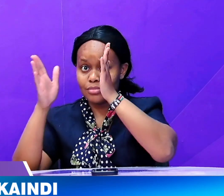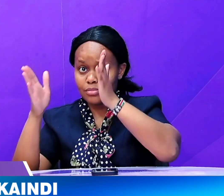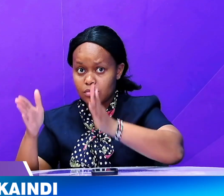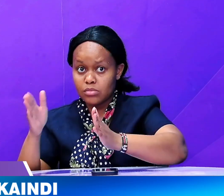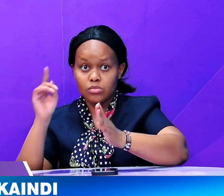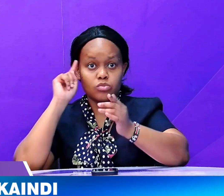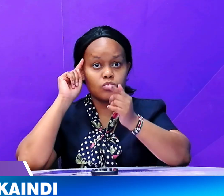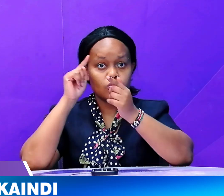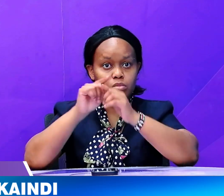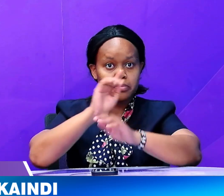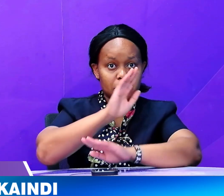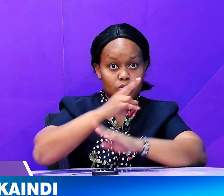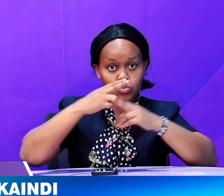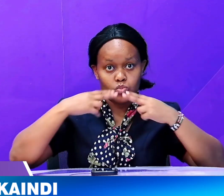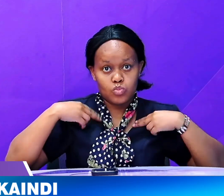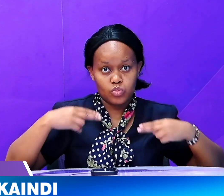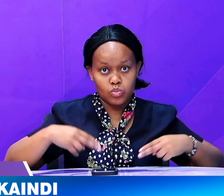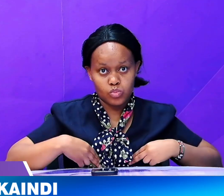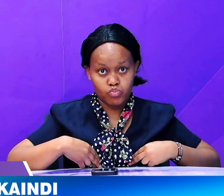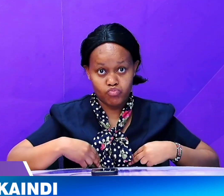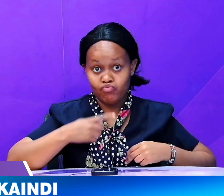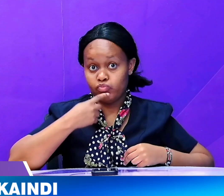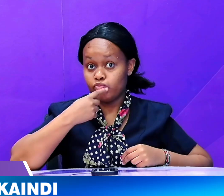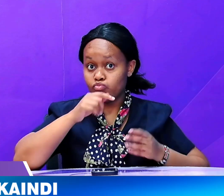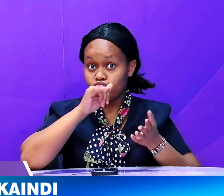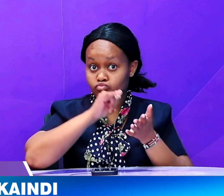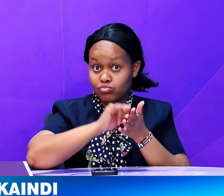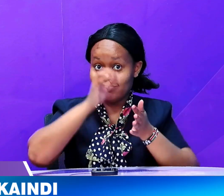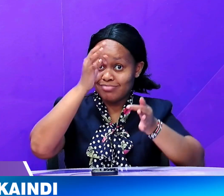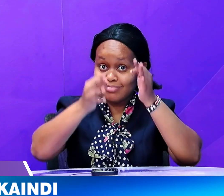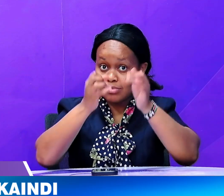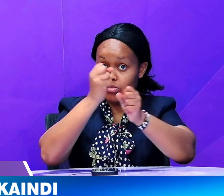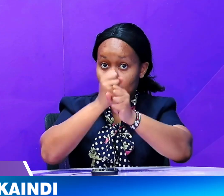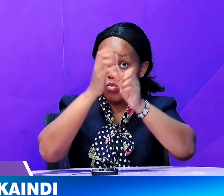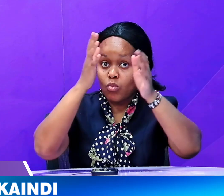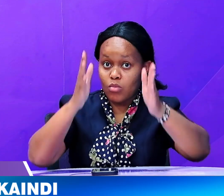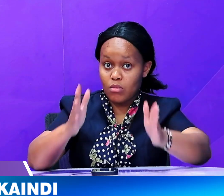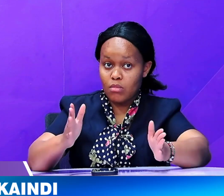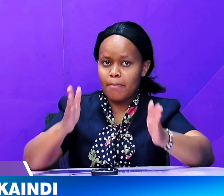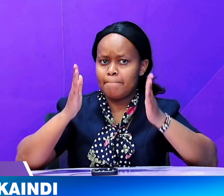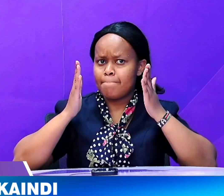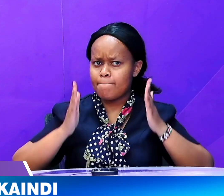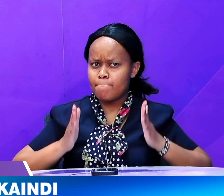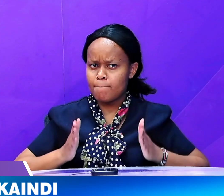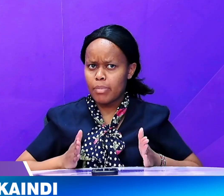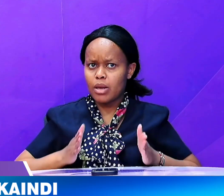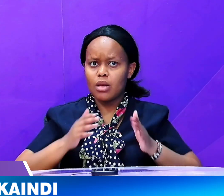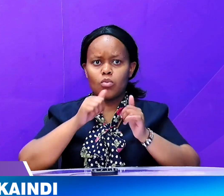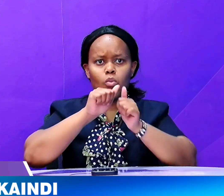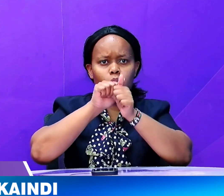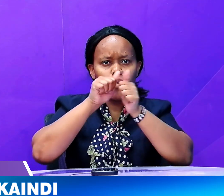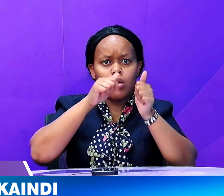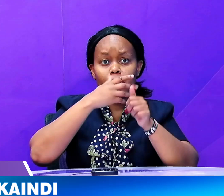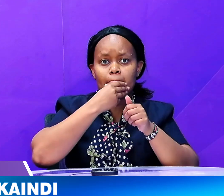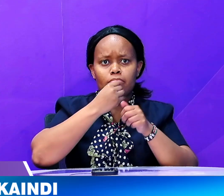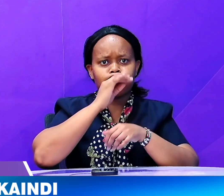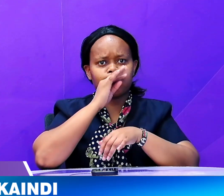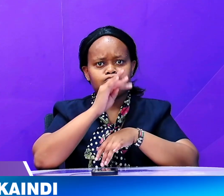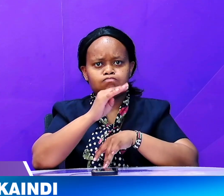Faith Jambo has asked lawyers to prioritize their health, stating that